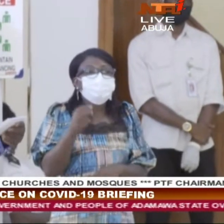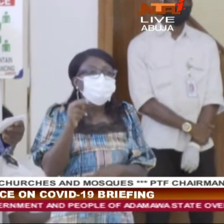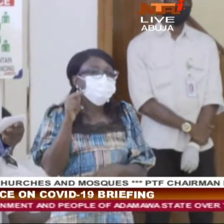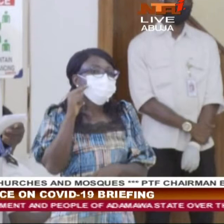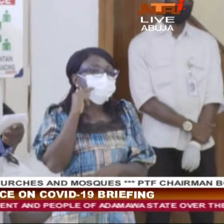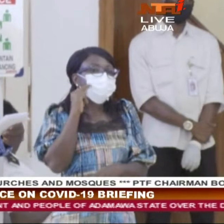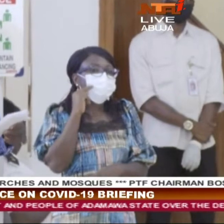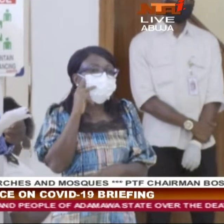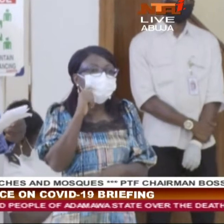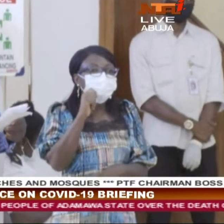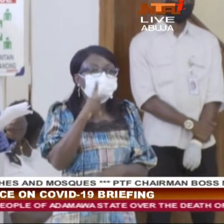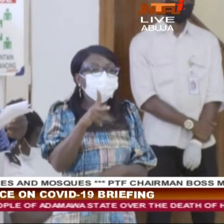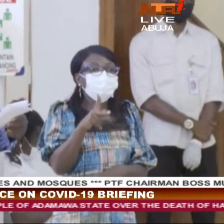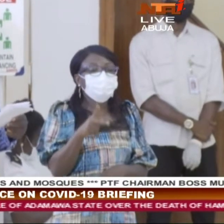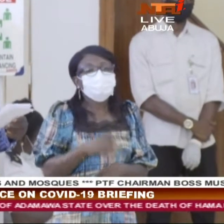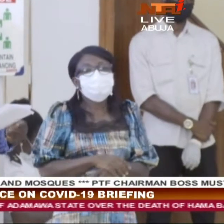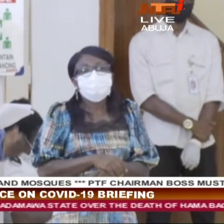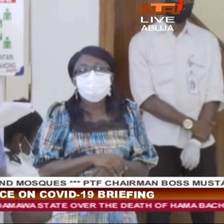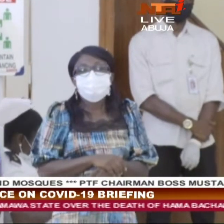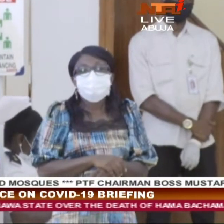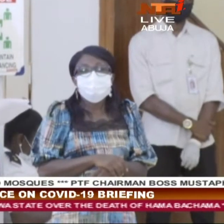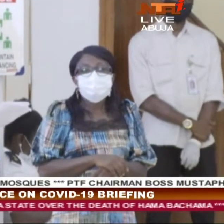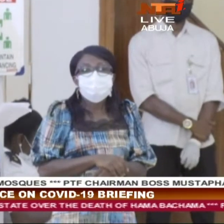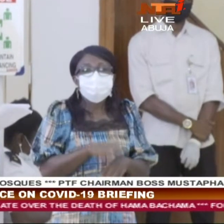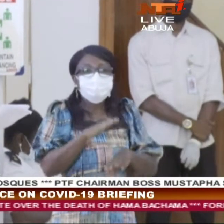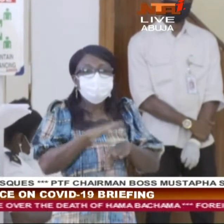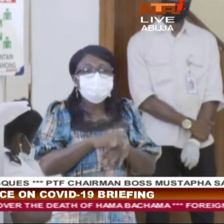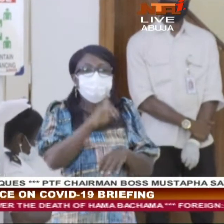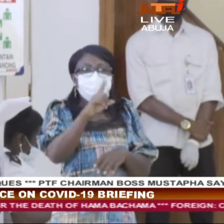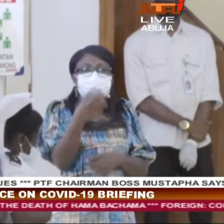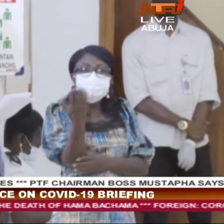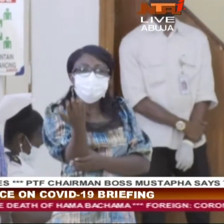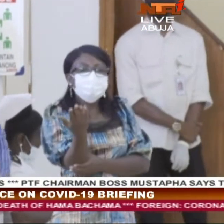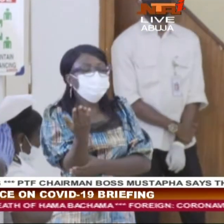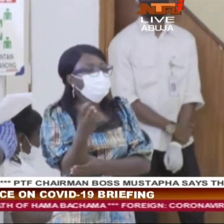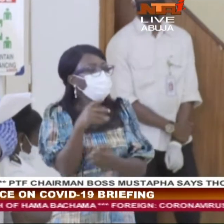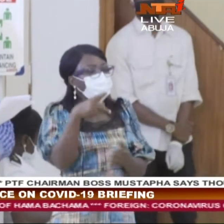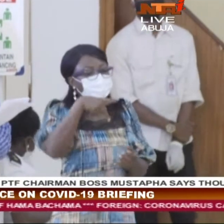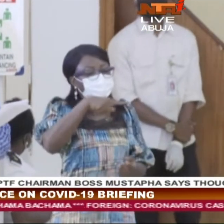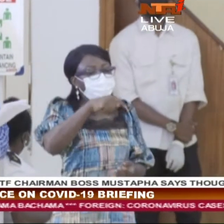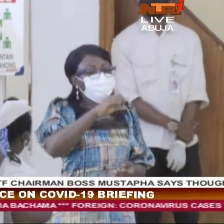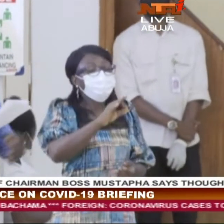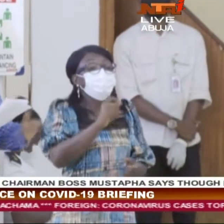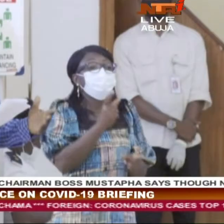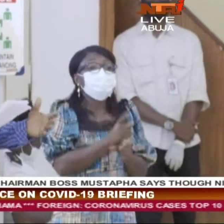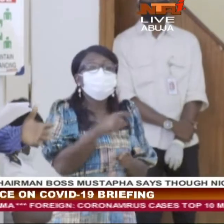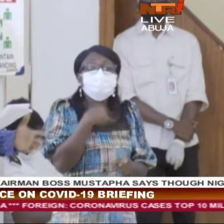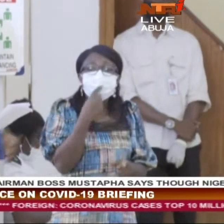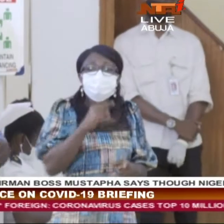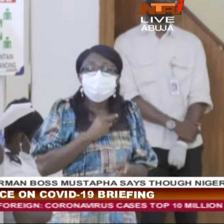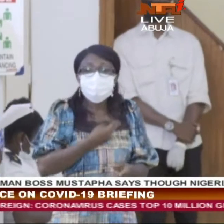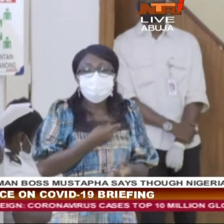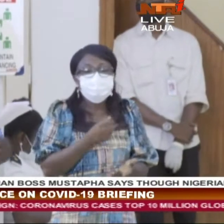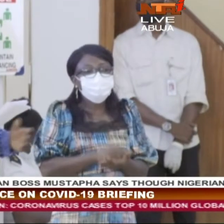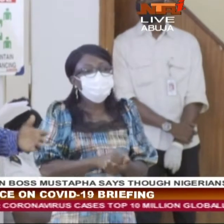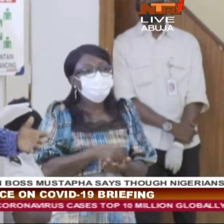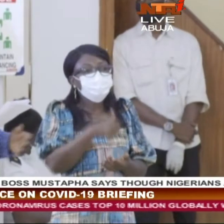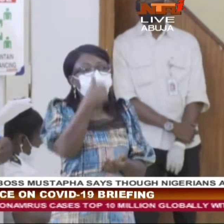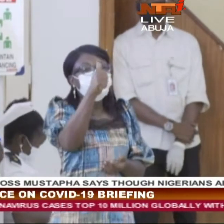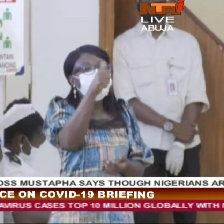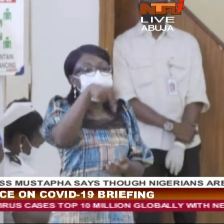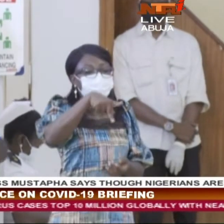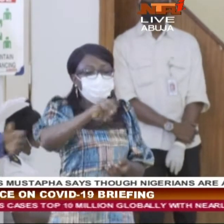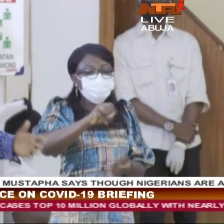Nigerian Television Authority. On one hand, the Presidential Task Force just told us that the 10 p.m. to